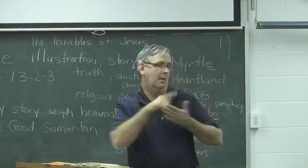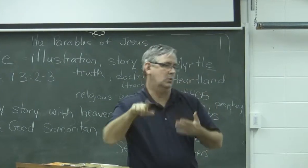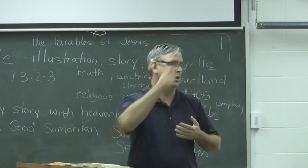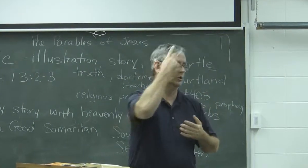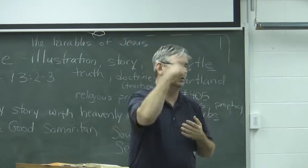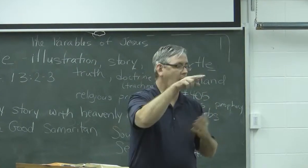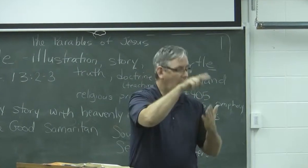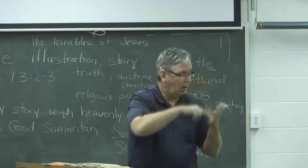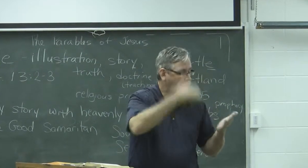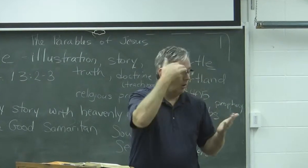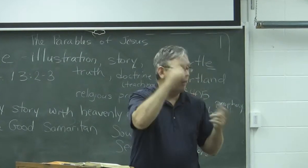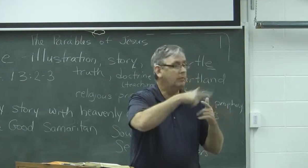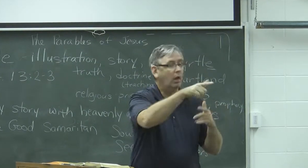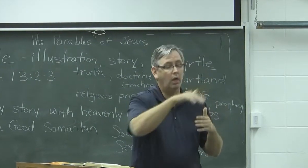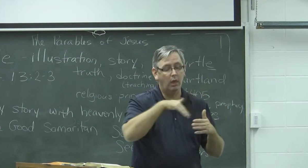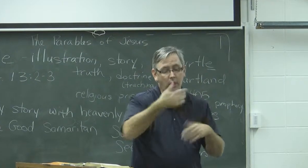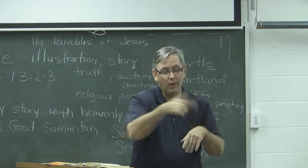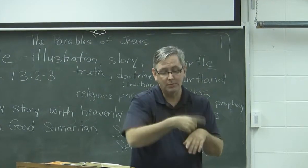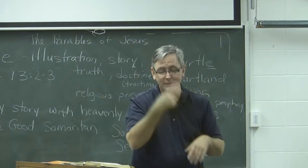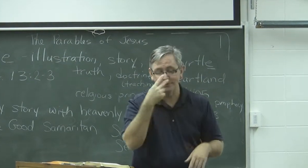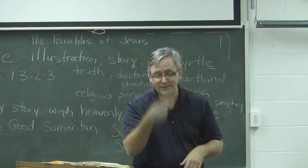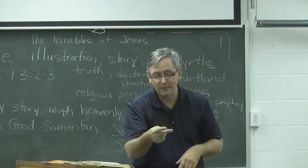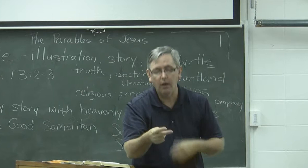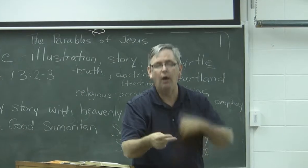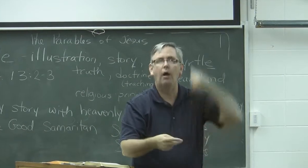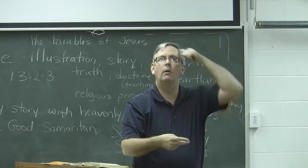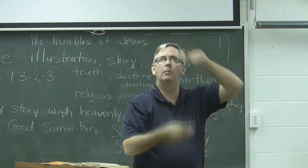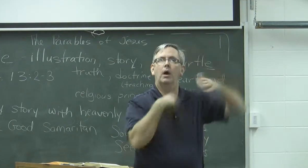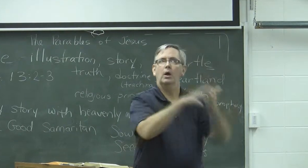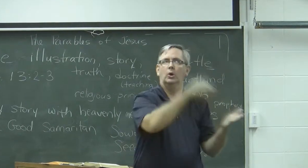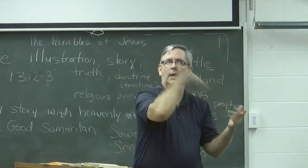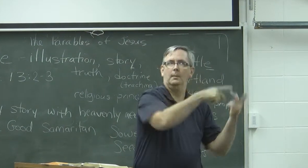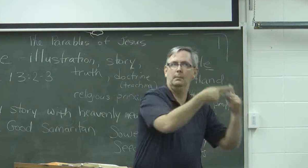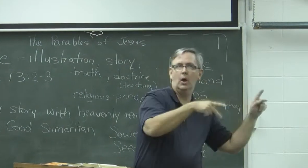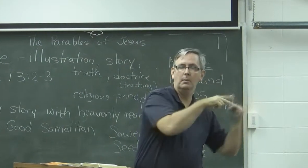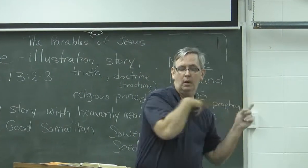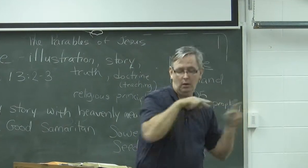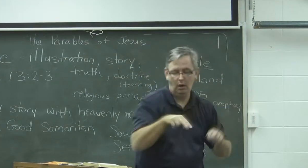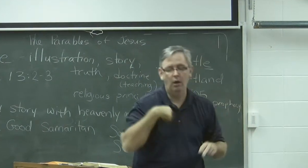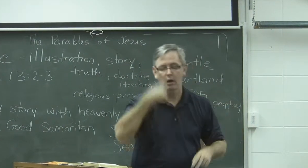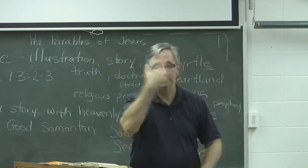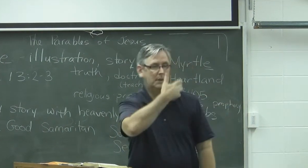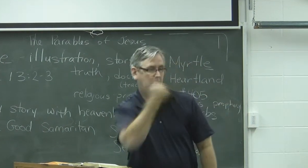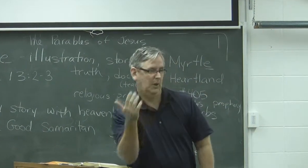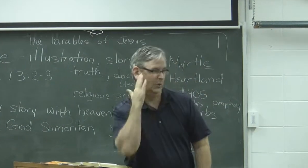them to help you understand what's going on. So next time we see the story, this parable, and we know what, so